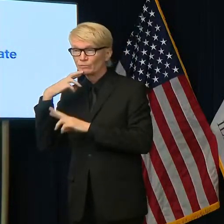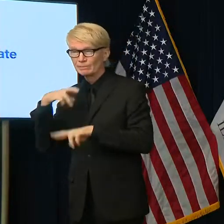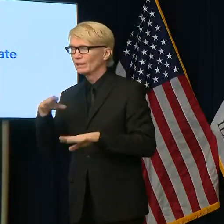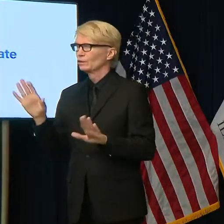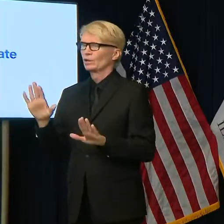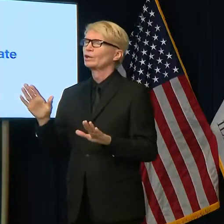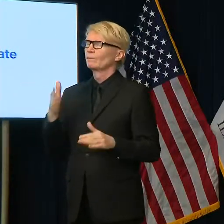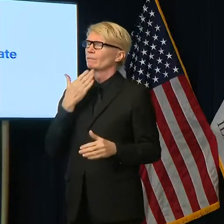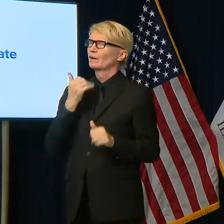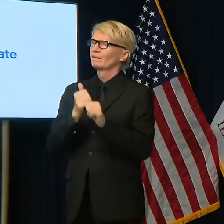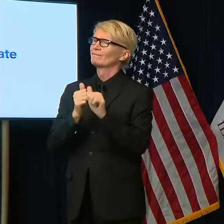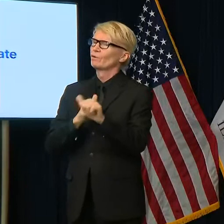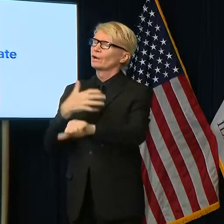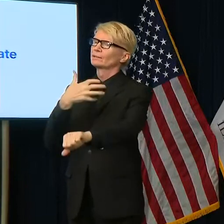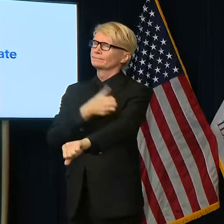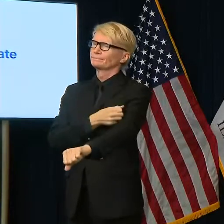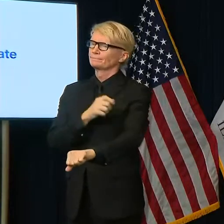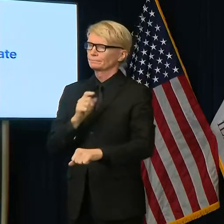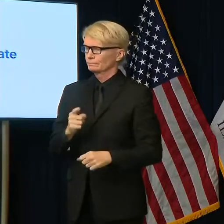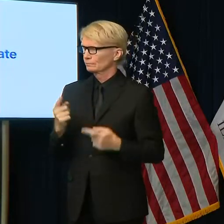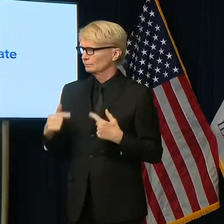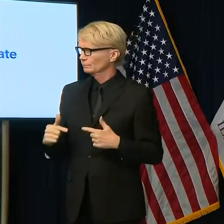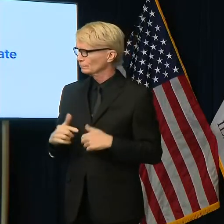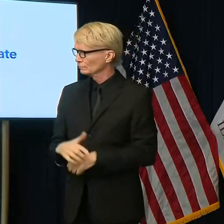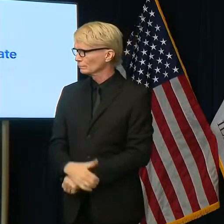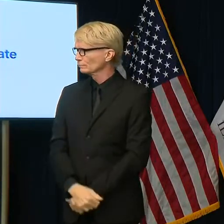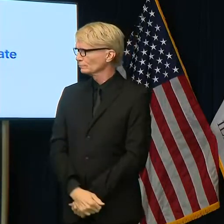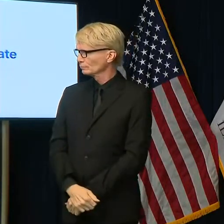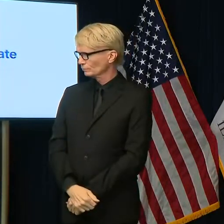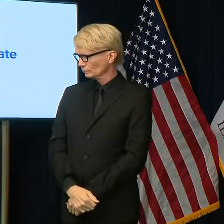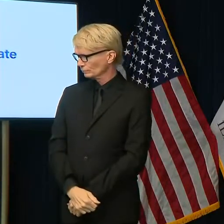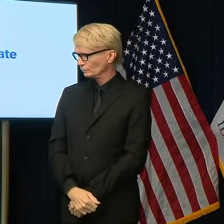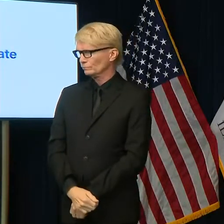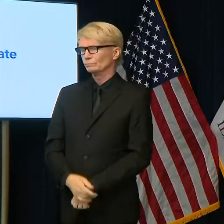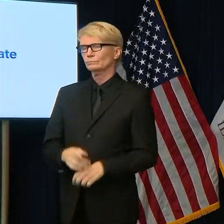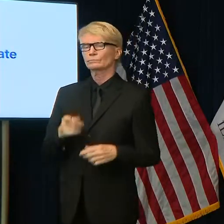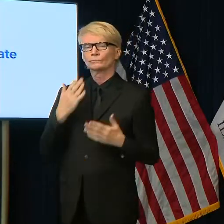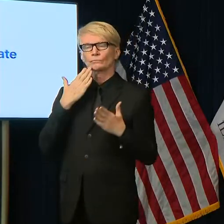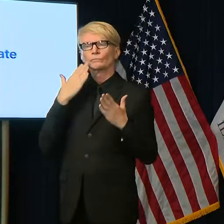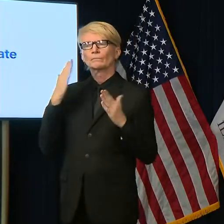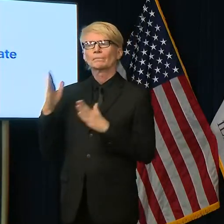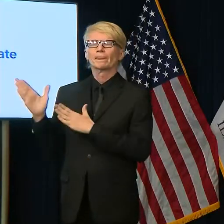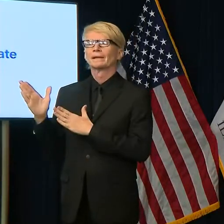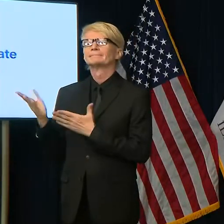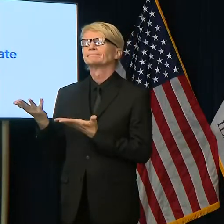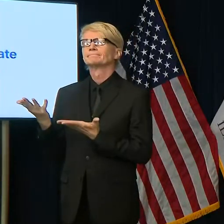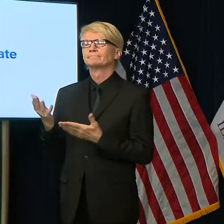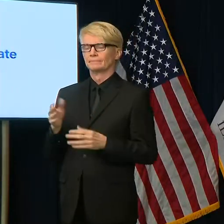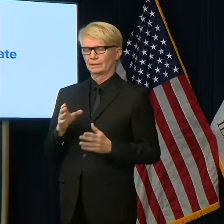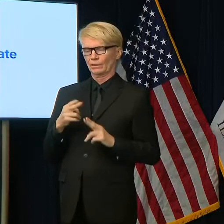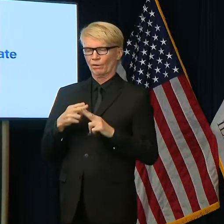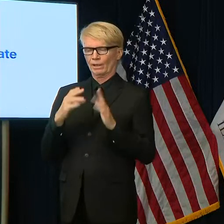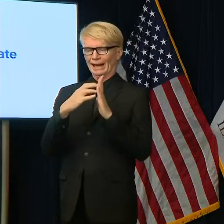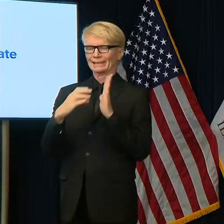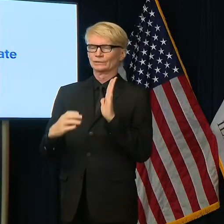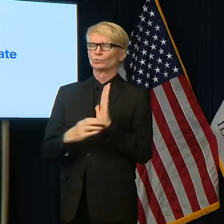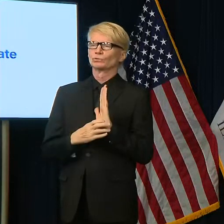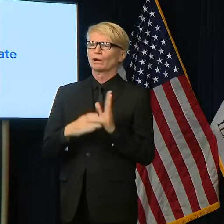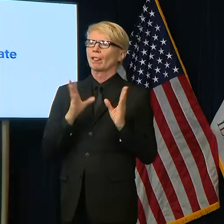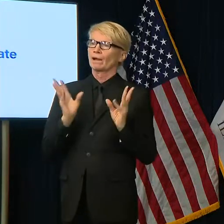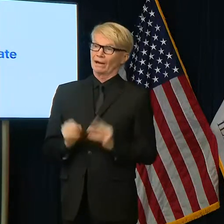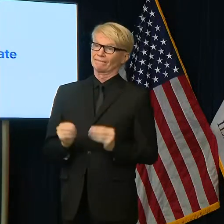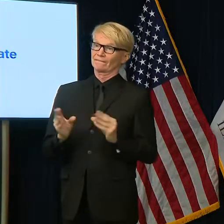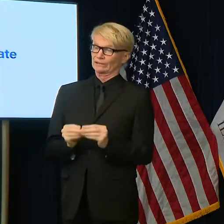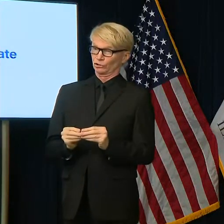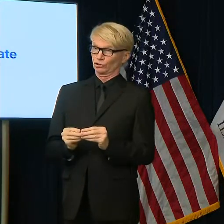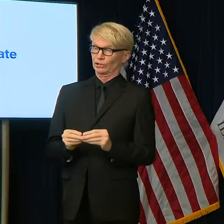John O'Connor at the AP, have you given any thought to a constitutional convention to fix Illinois' fiscal problems or other problems? Could a